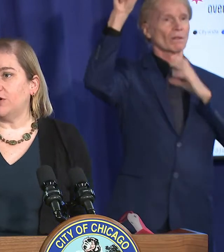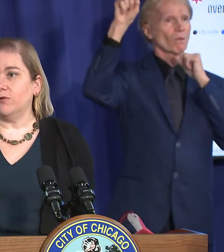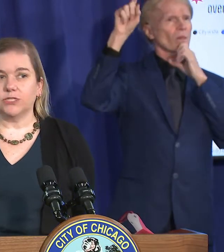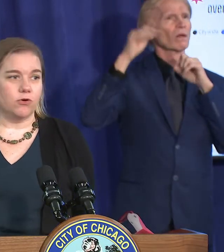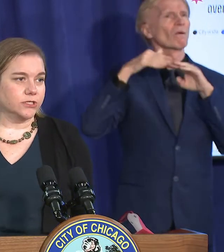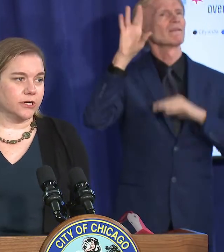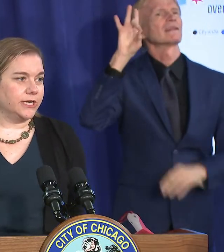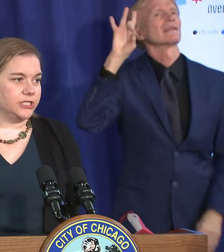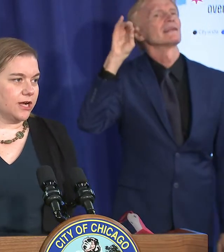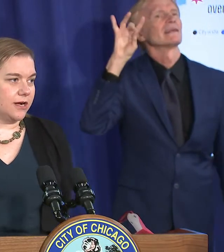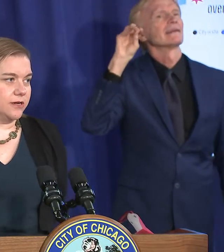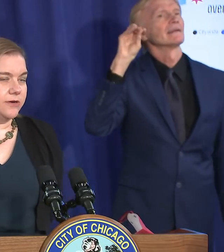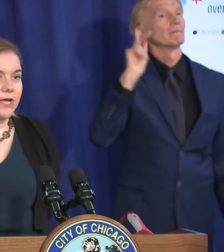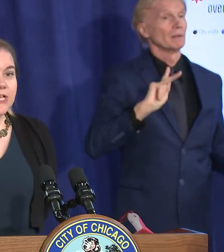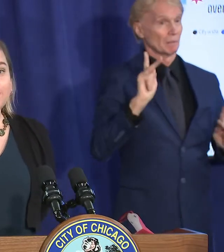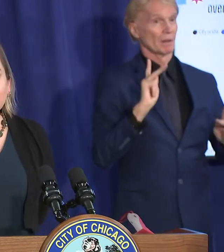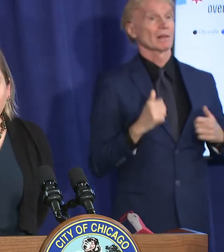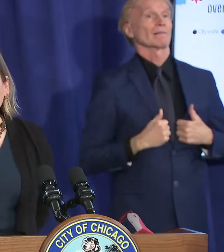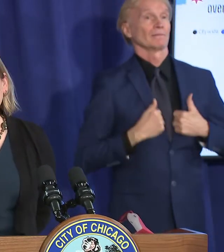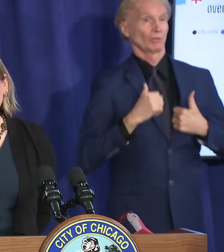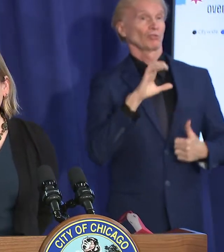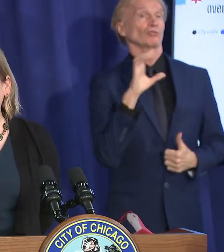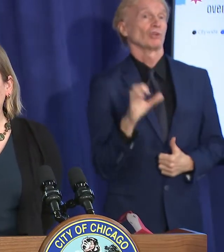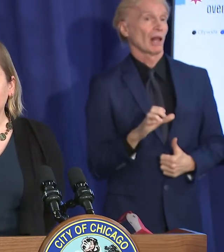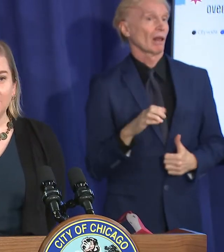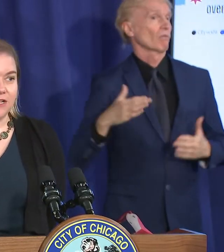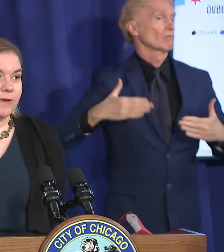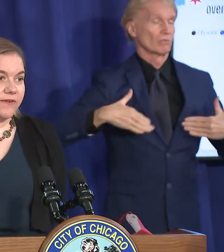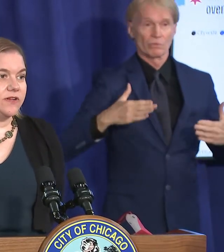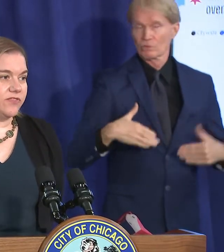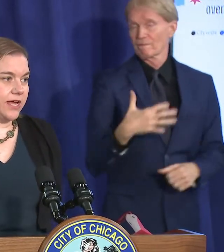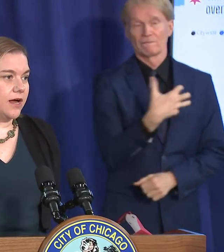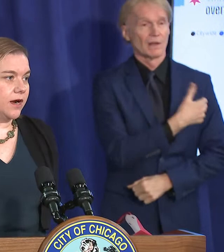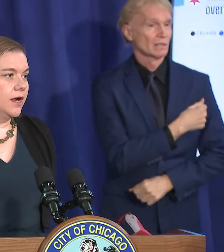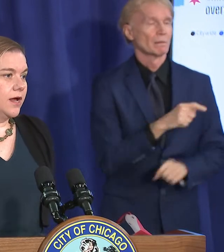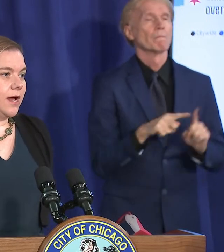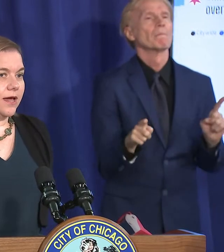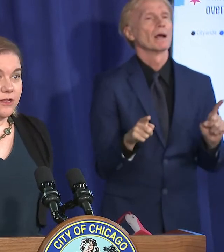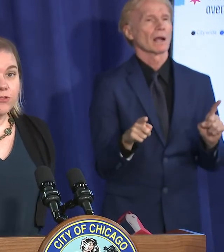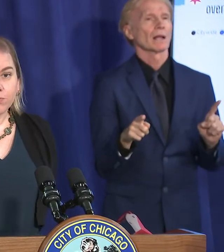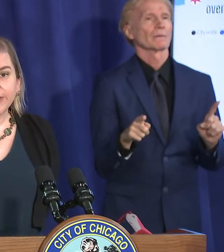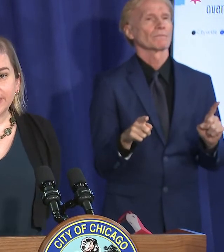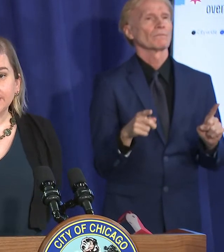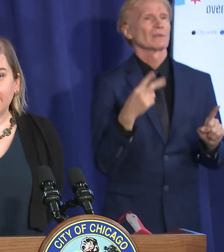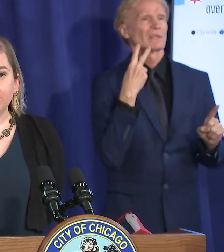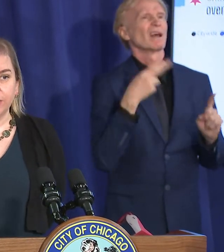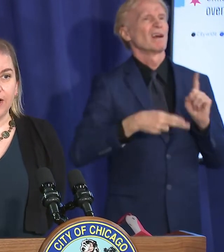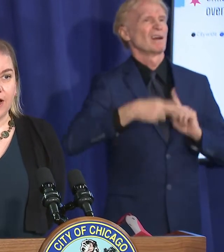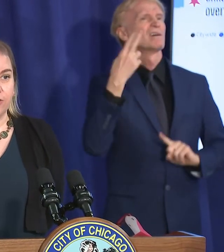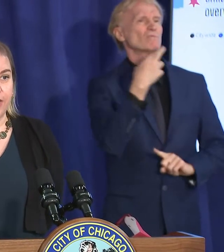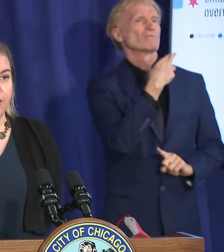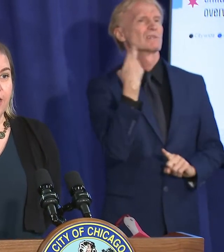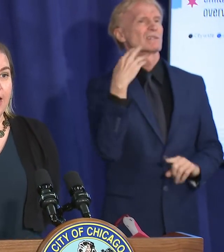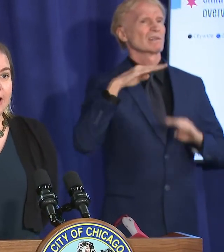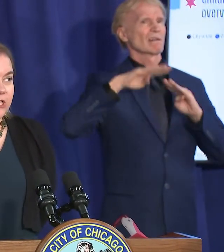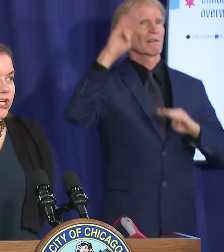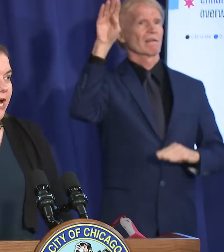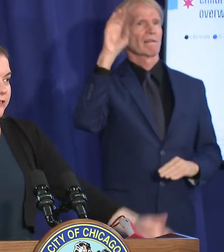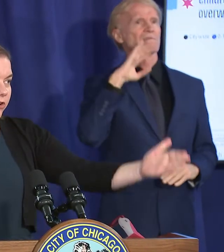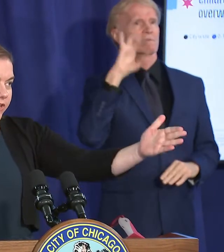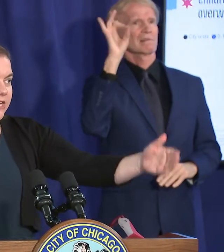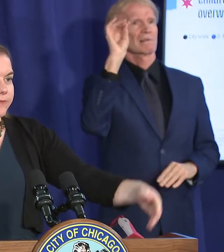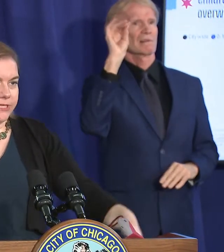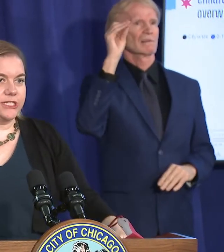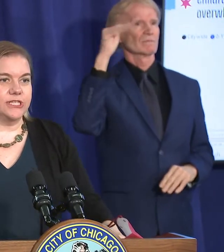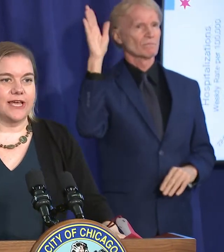know somebody who is older in Chicago, especially if they're still not vaccinated, but even if they are, the risk is definitely higher there. And the